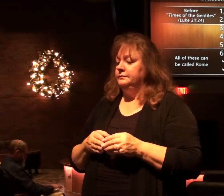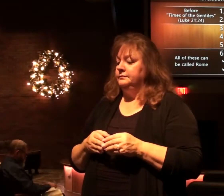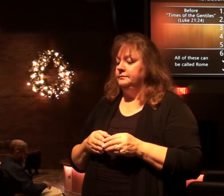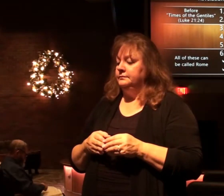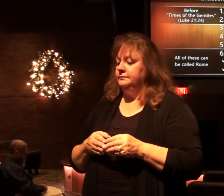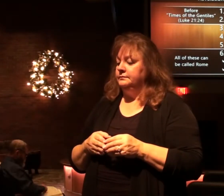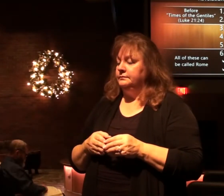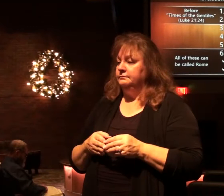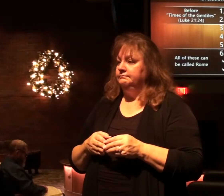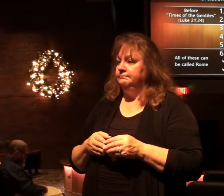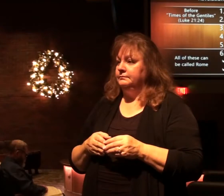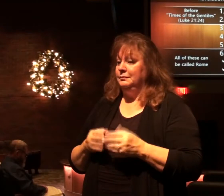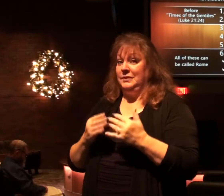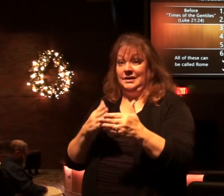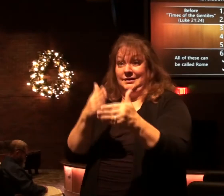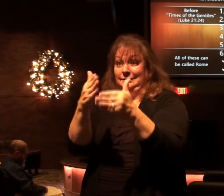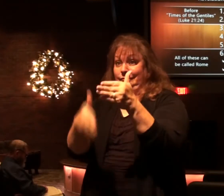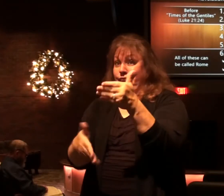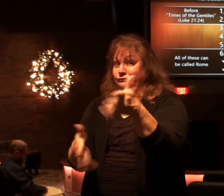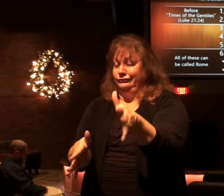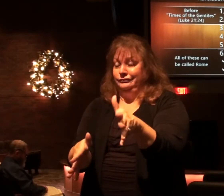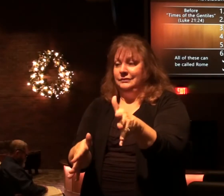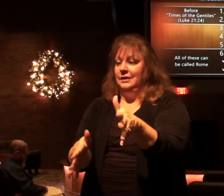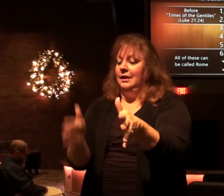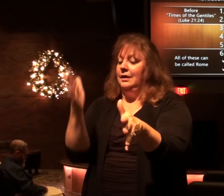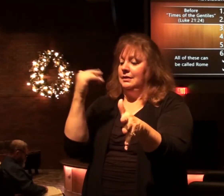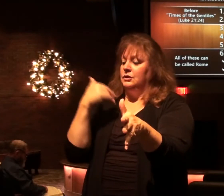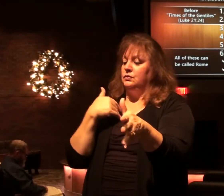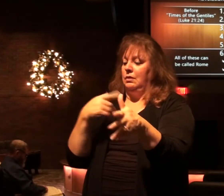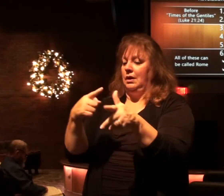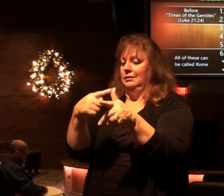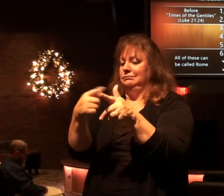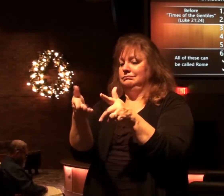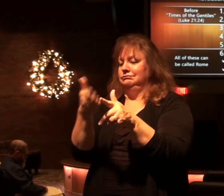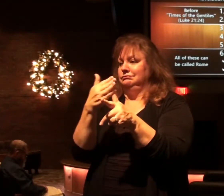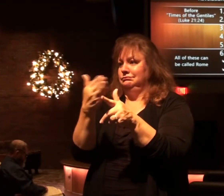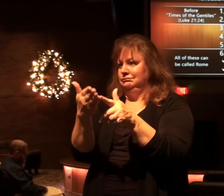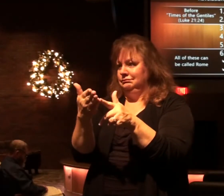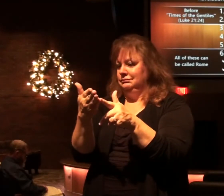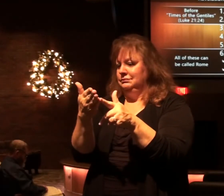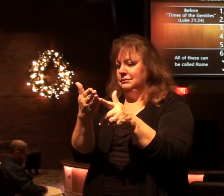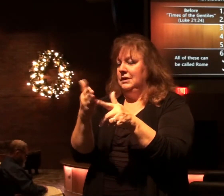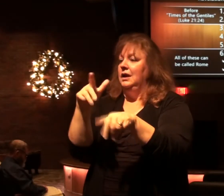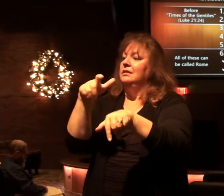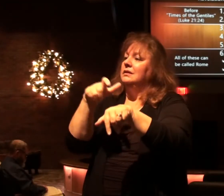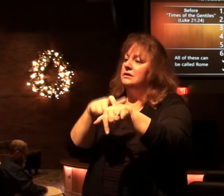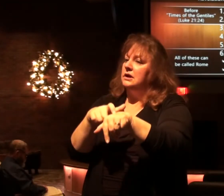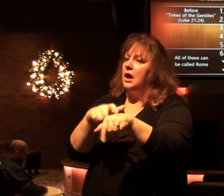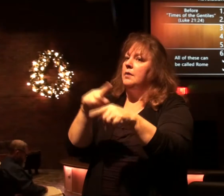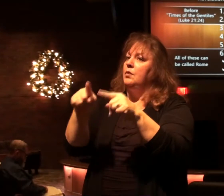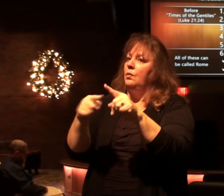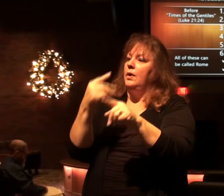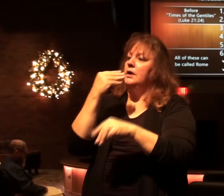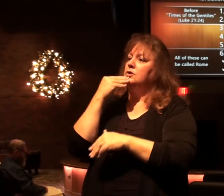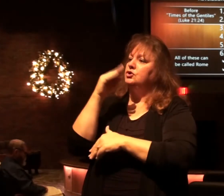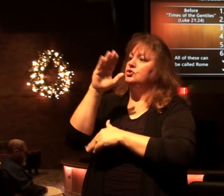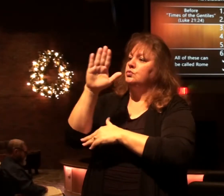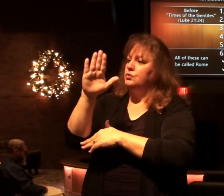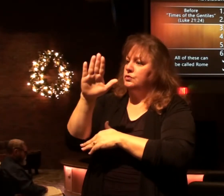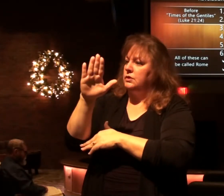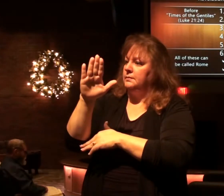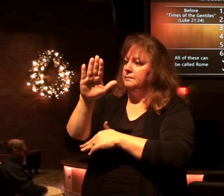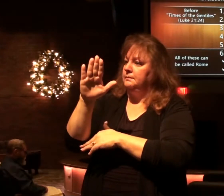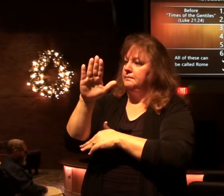That is over. So that's why we have here the times of the Gentiles are the times when Jerusalem is